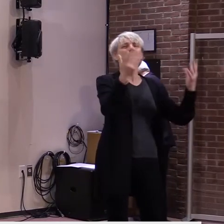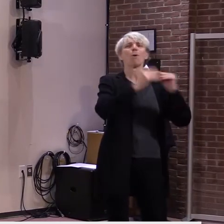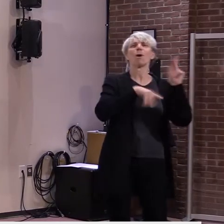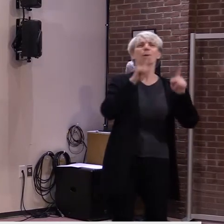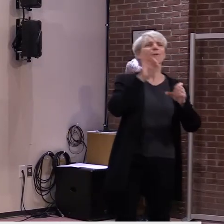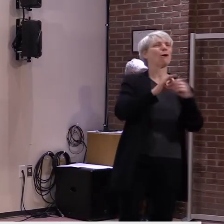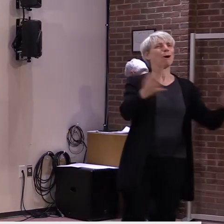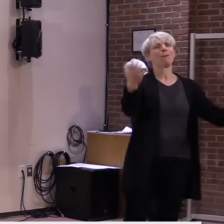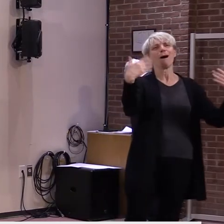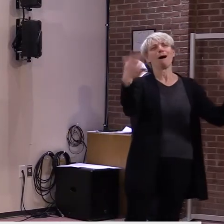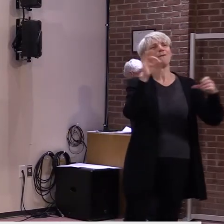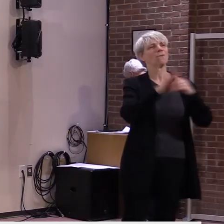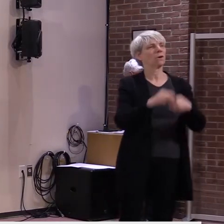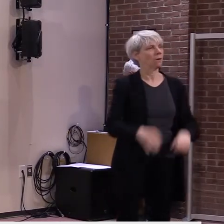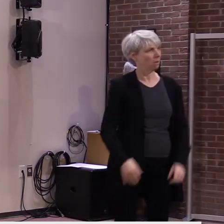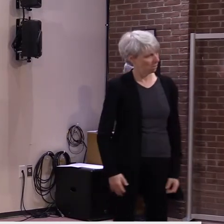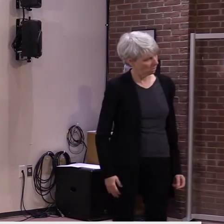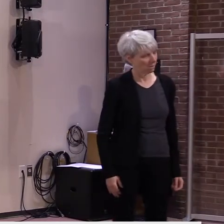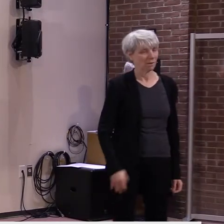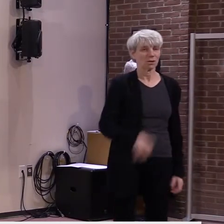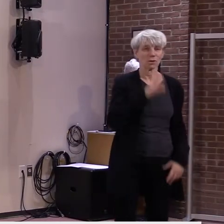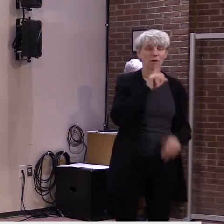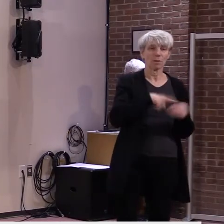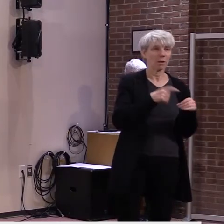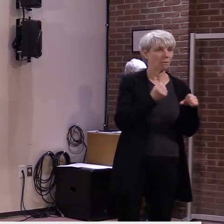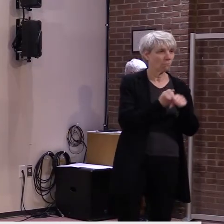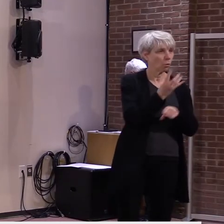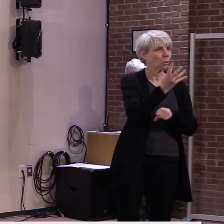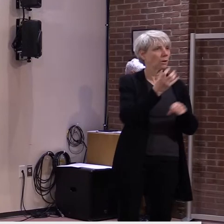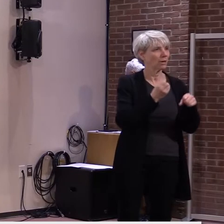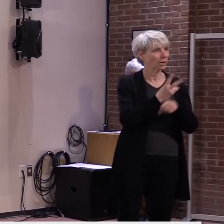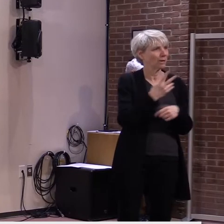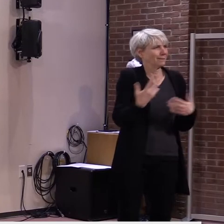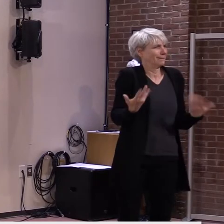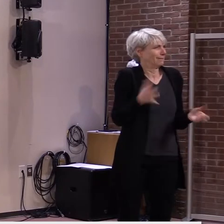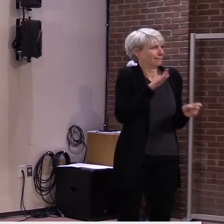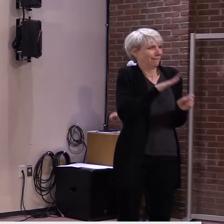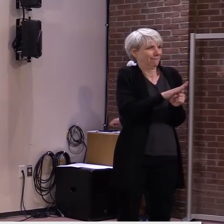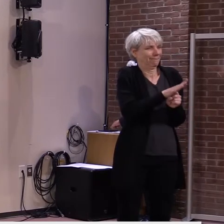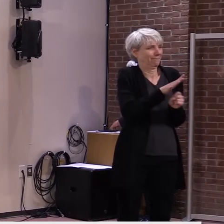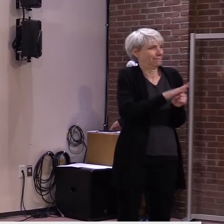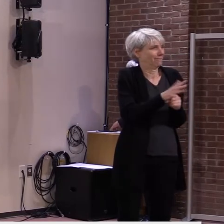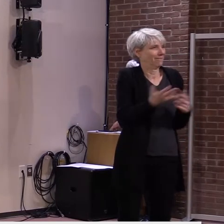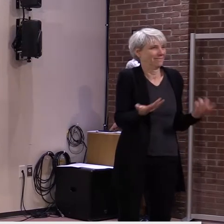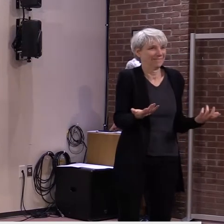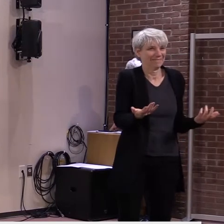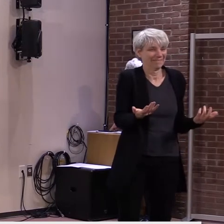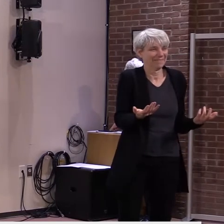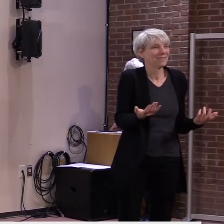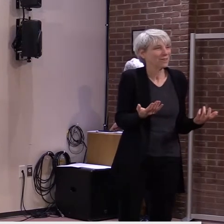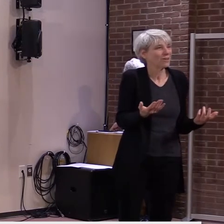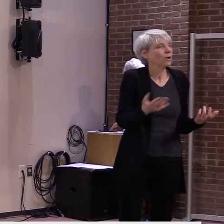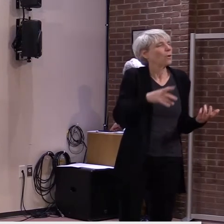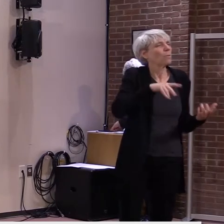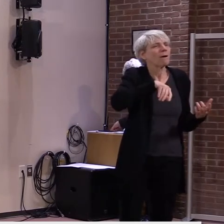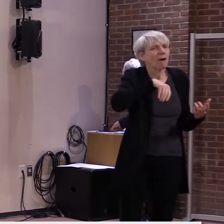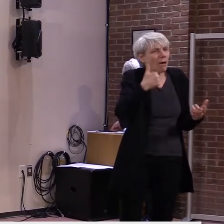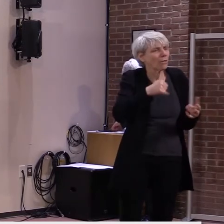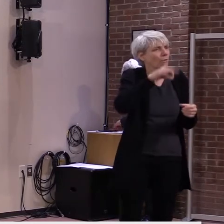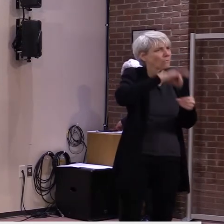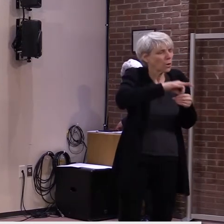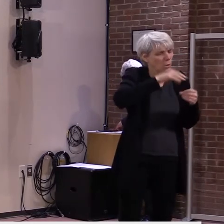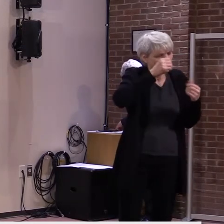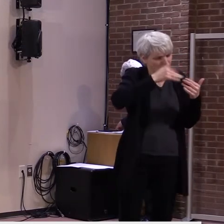but we seem to be focused on just the general election, which is typically where we have the most